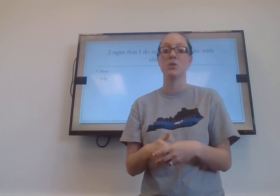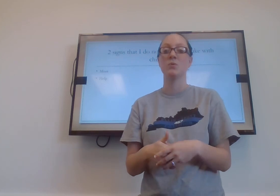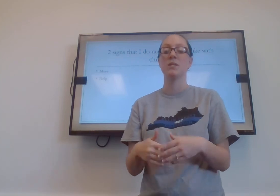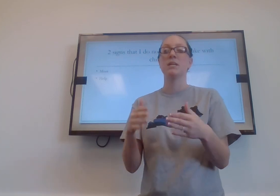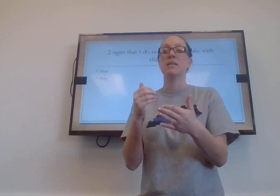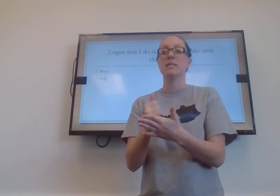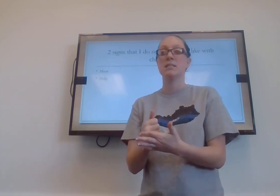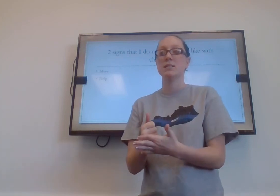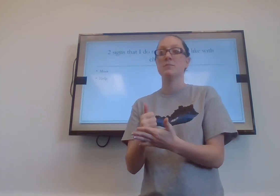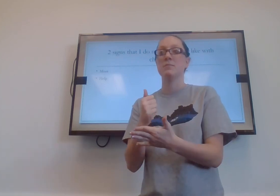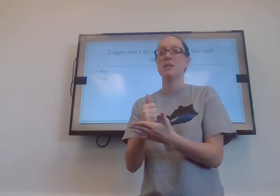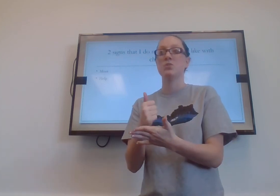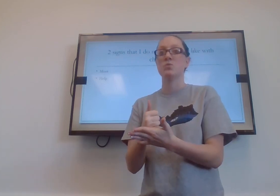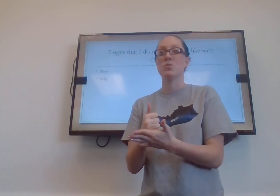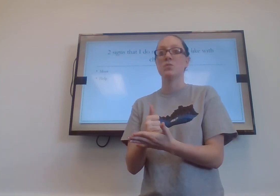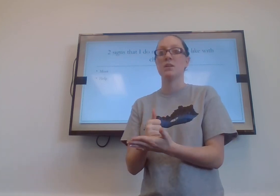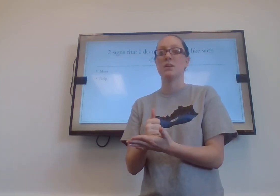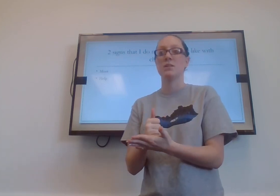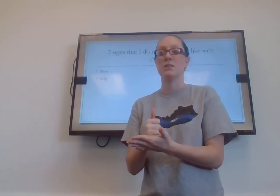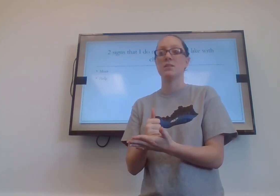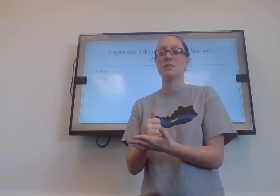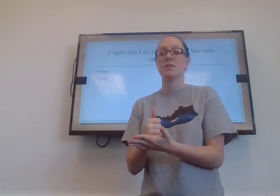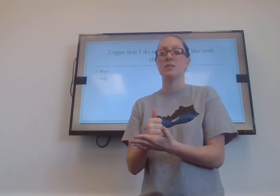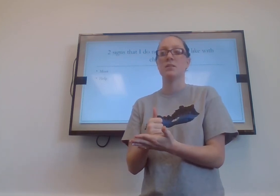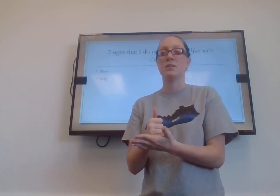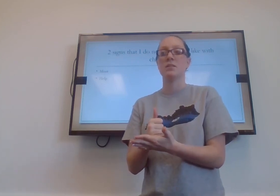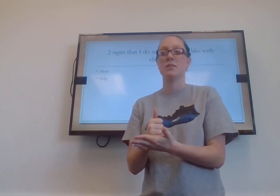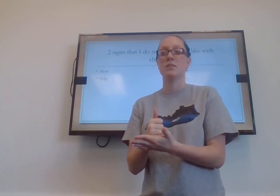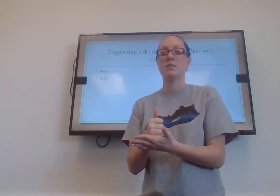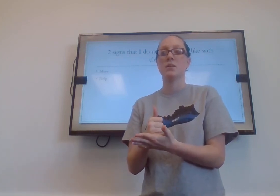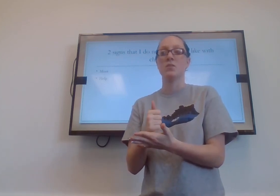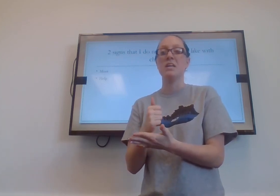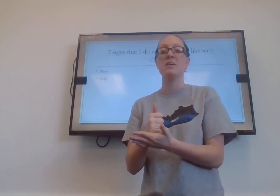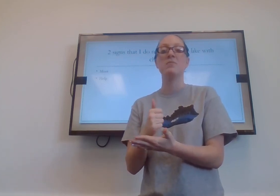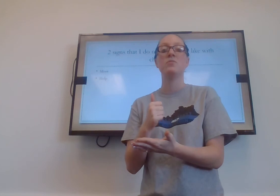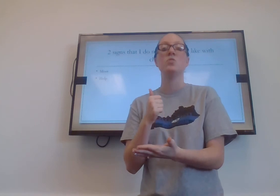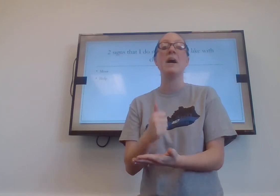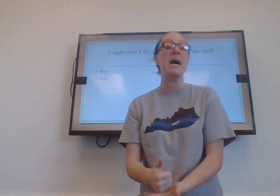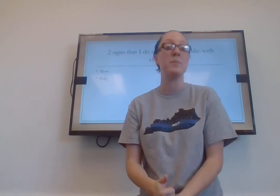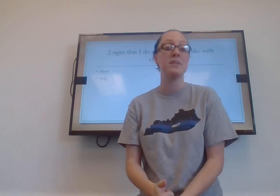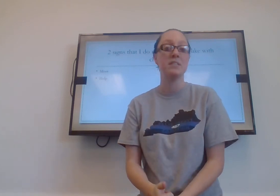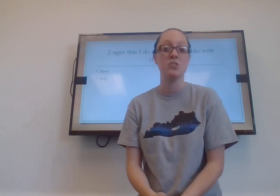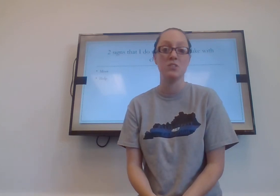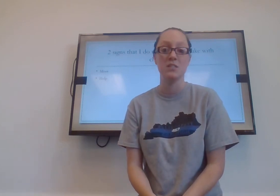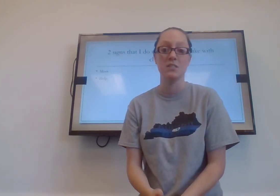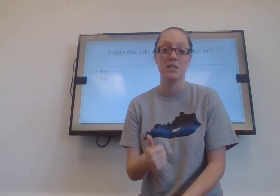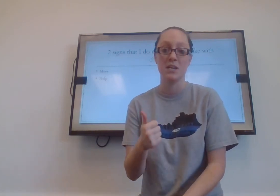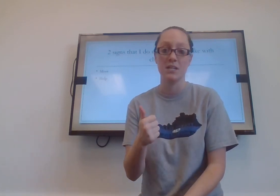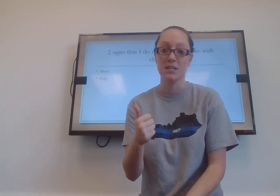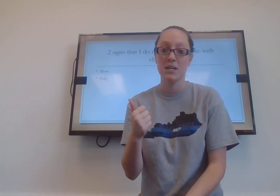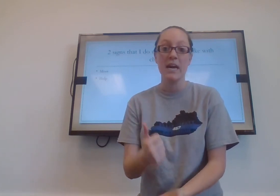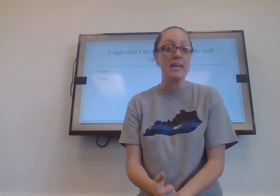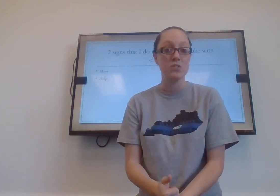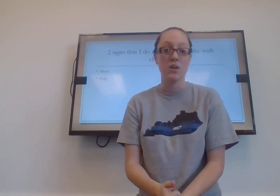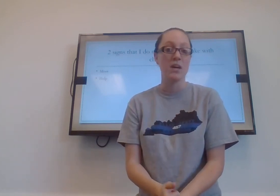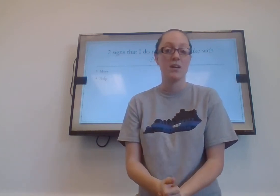So make sure that, you know, if you happen to teach these, and it's okay. If